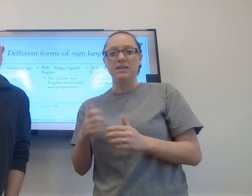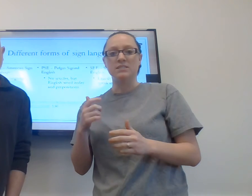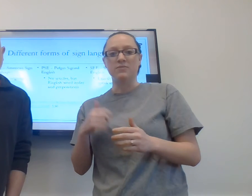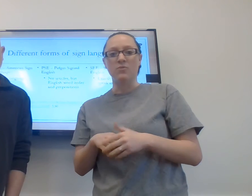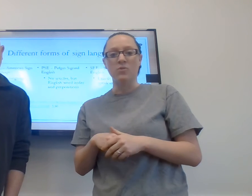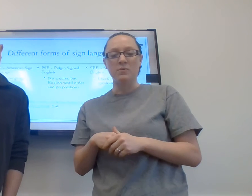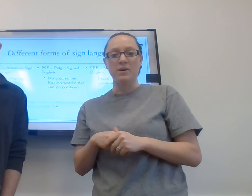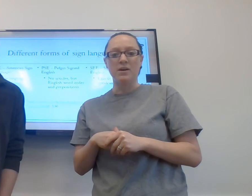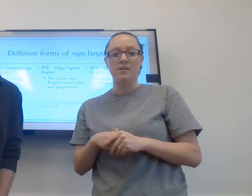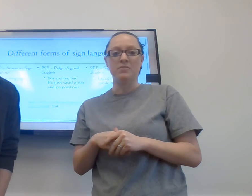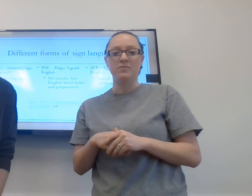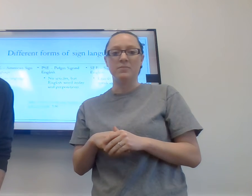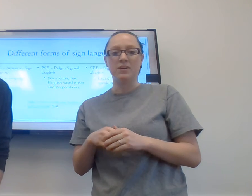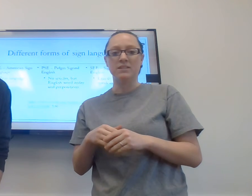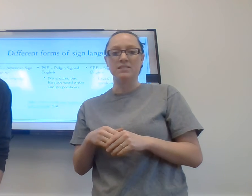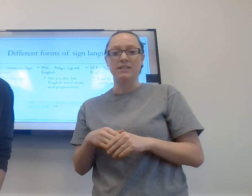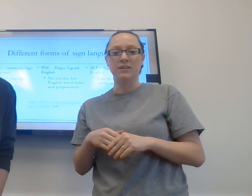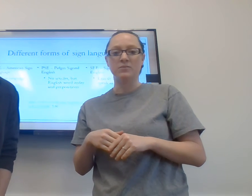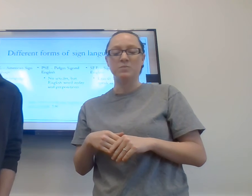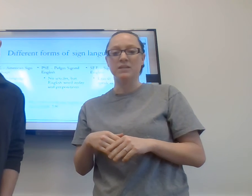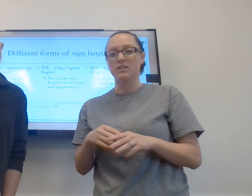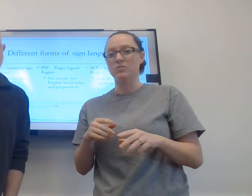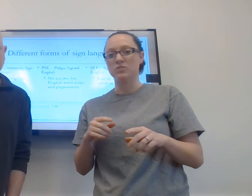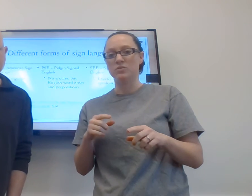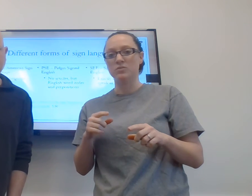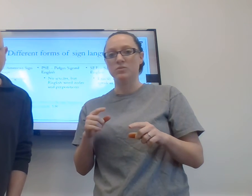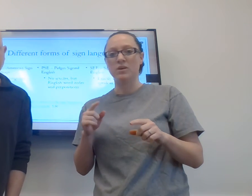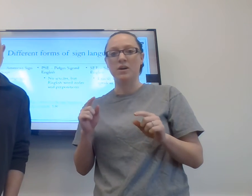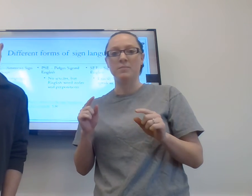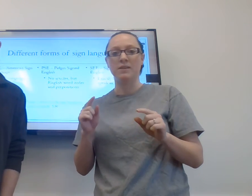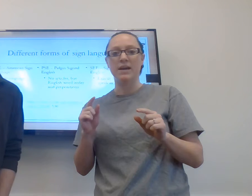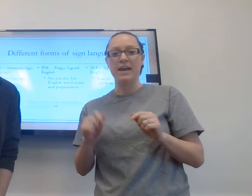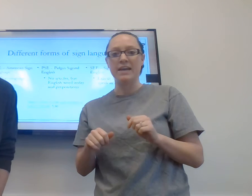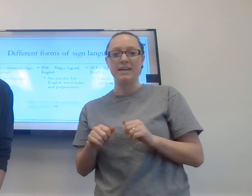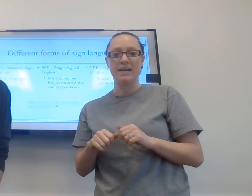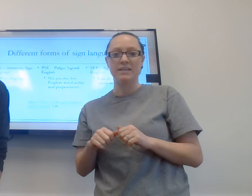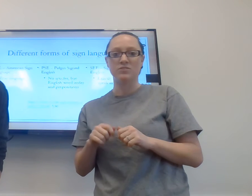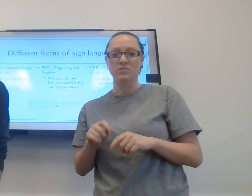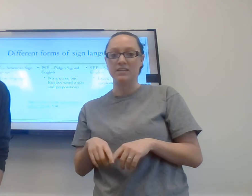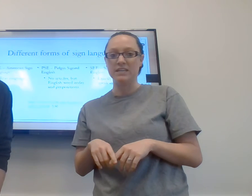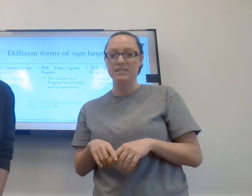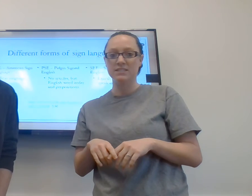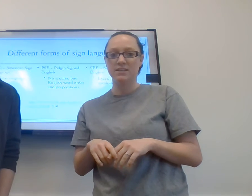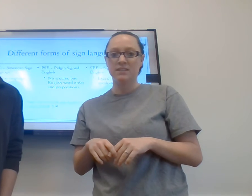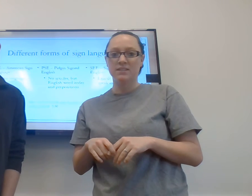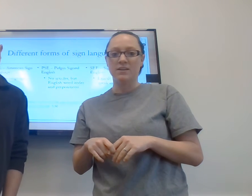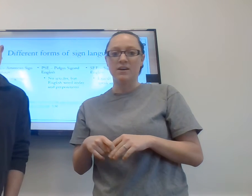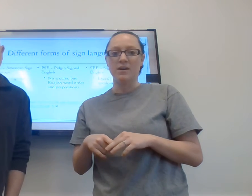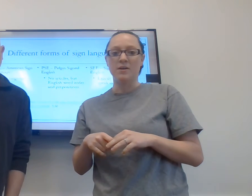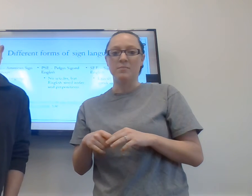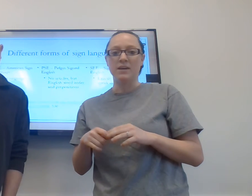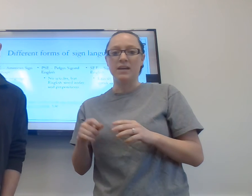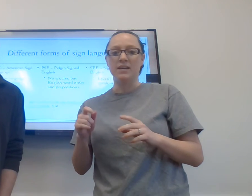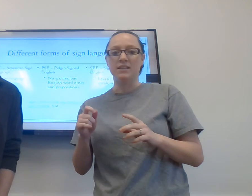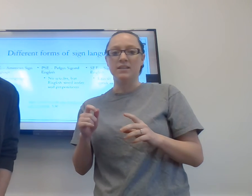a form of American Sign Language, but they don't do the a, ands, or these. And